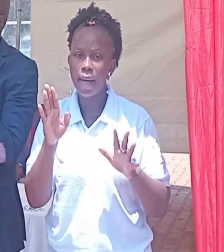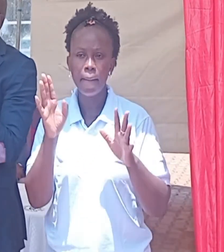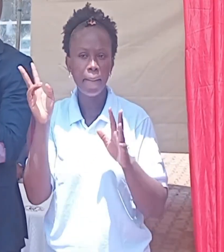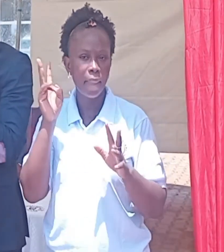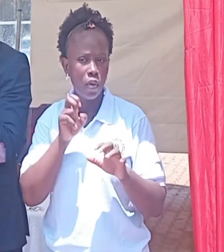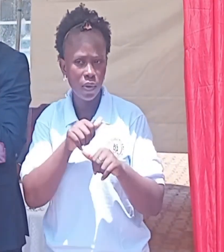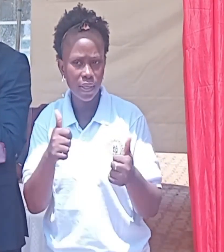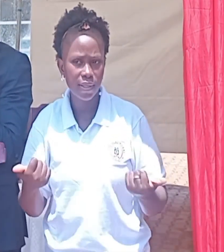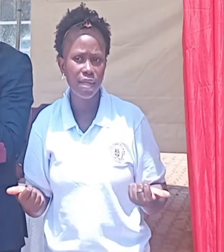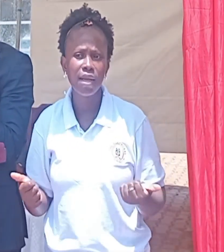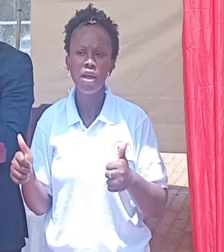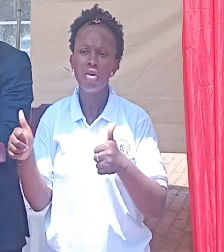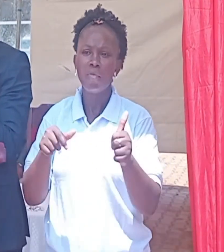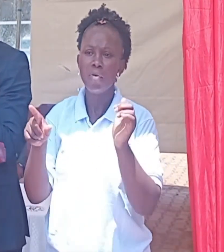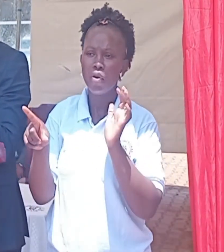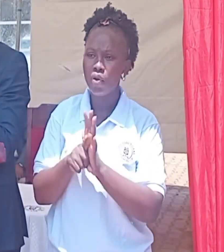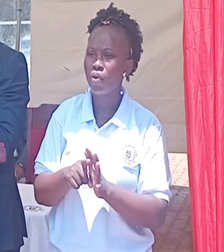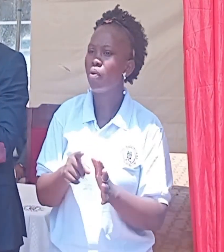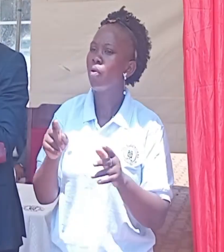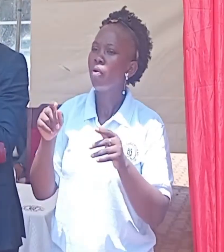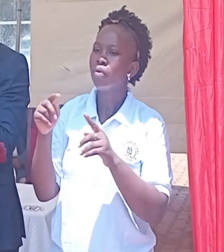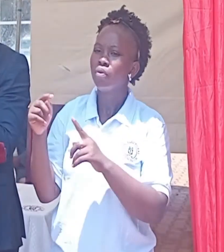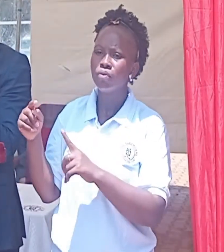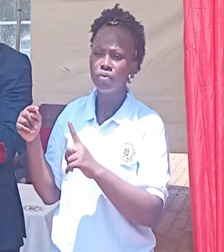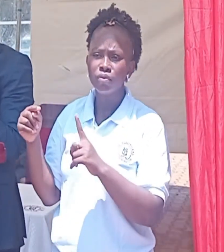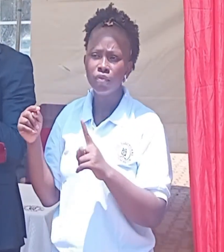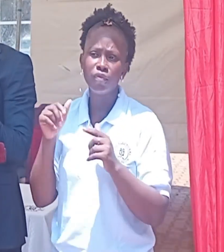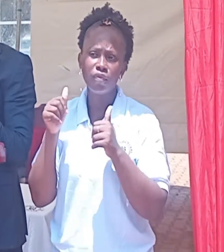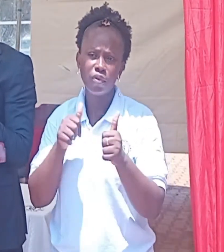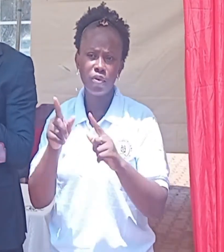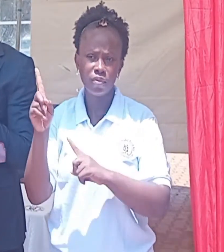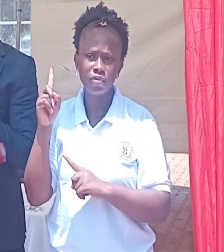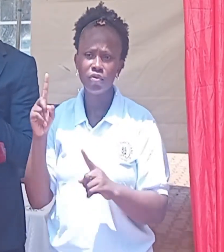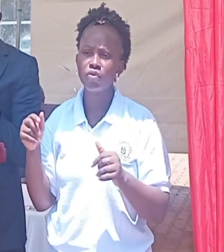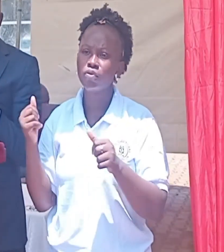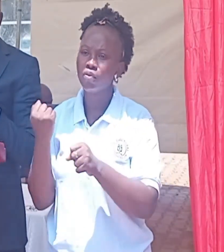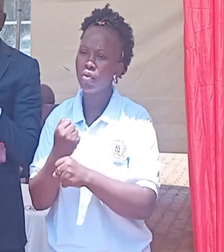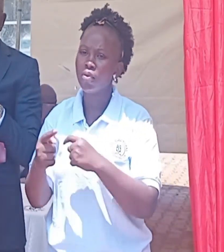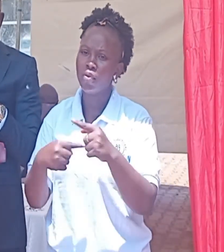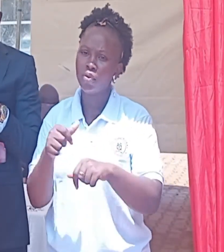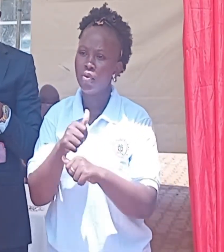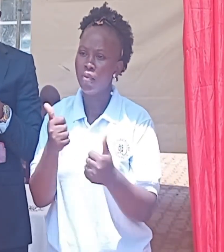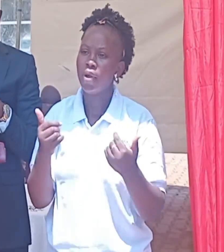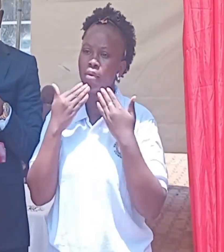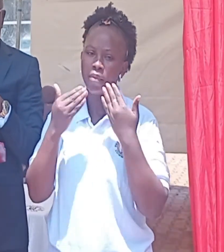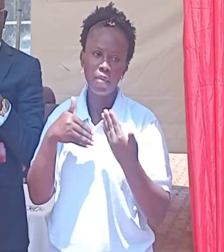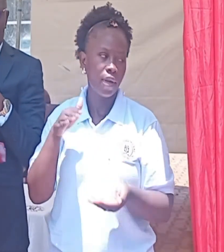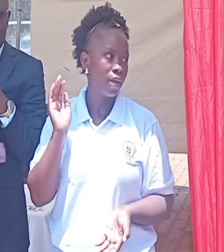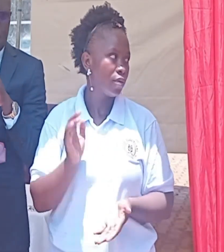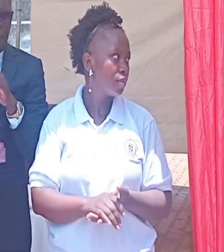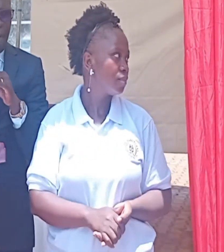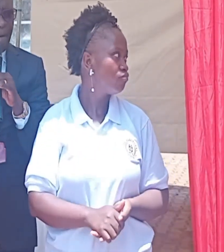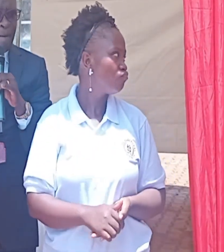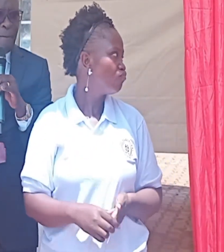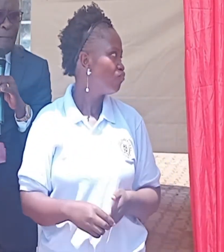ebitongole by'okwerinda tusobole okutambuza emirimu gyaffe nga bwe kirina okukolebwa. Mwebale nnyo, mwebale ddala.